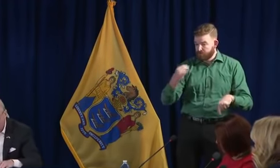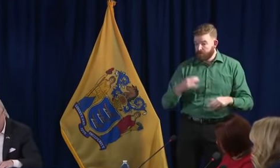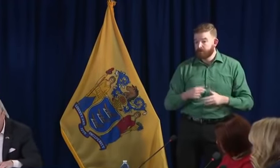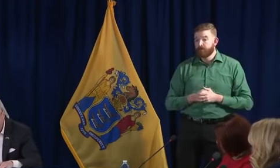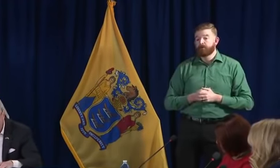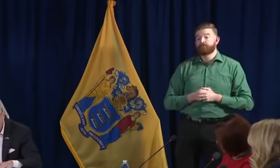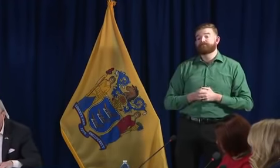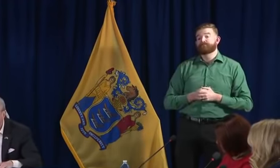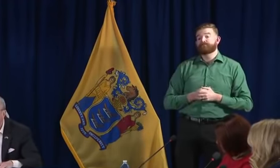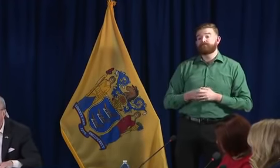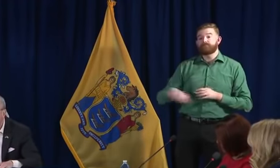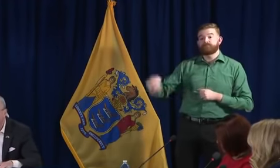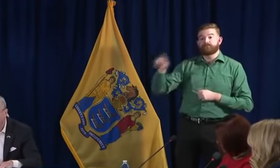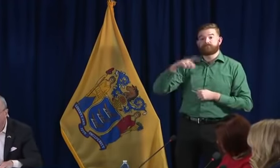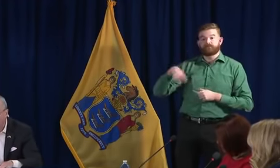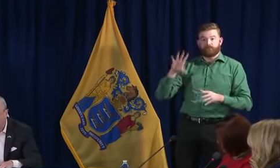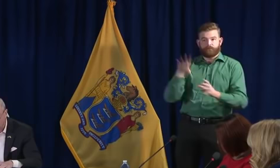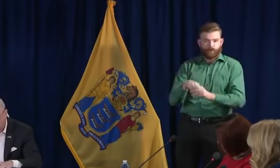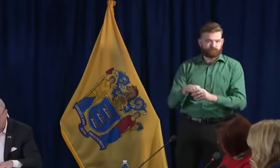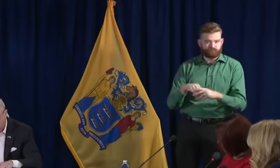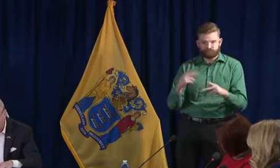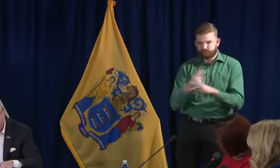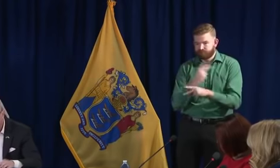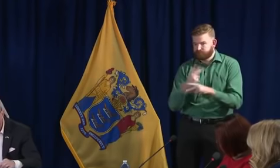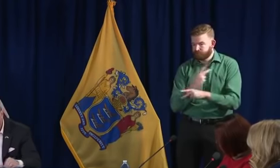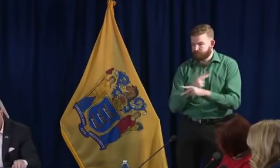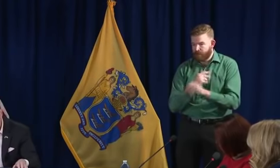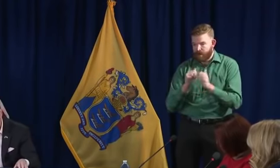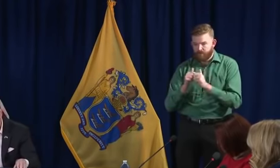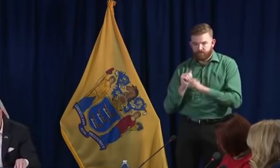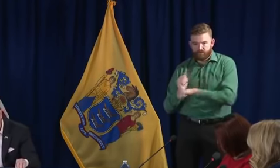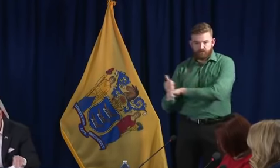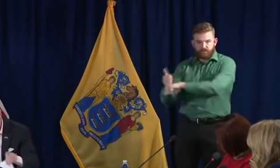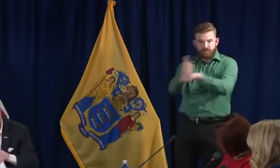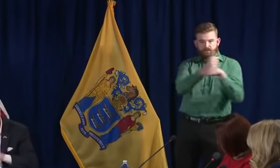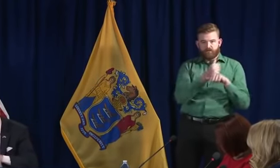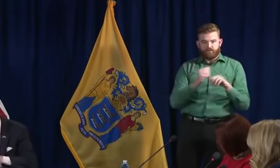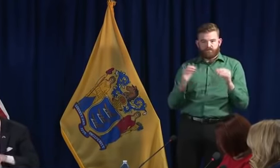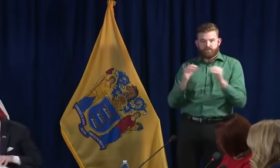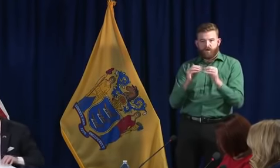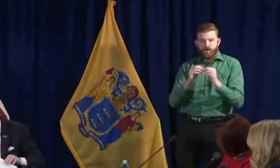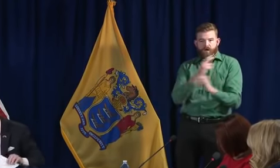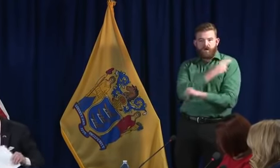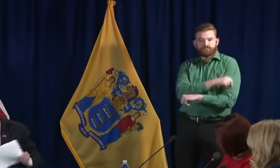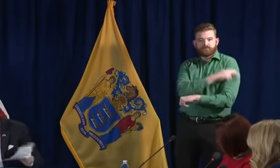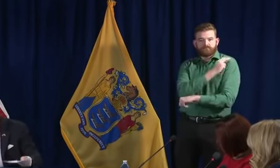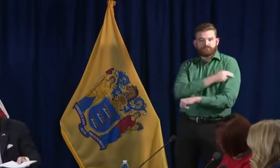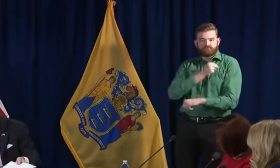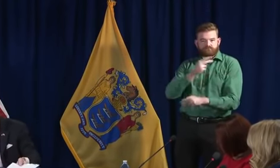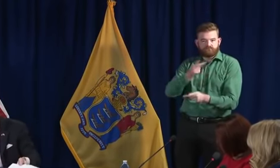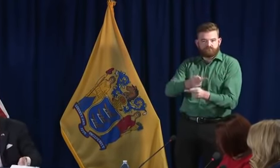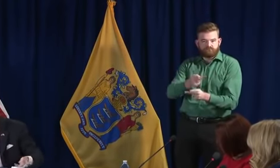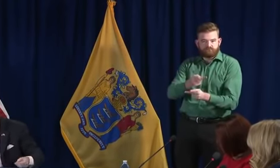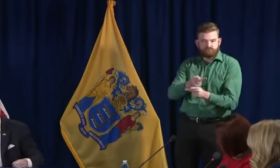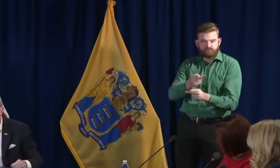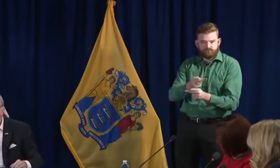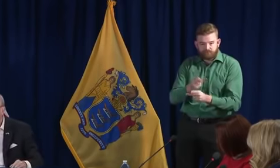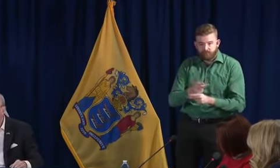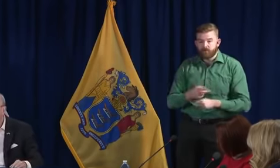in that. Again, I thank the Trump administration for their swift response to our